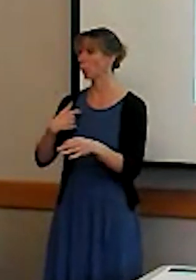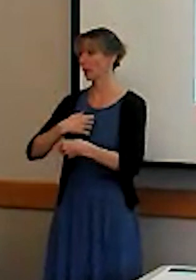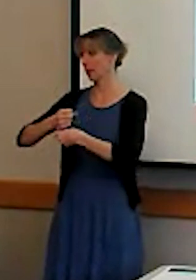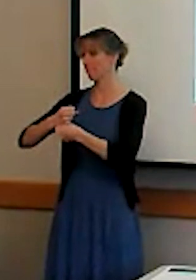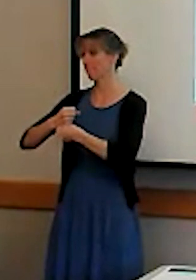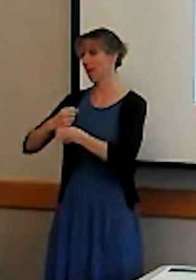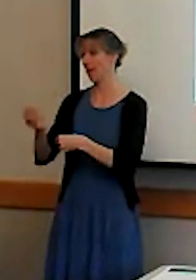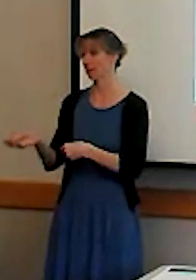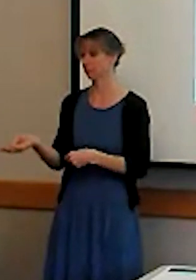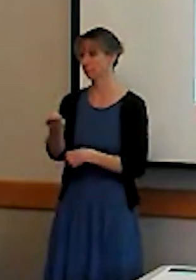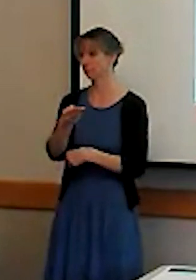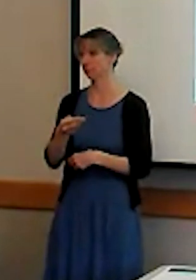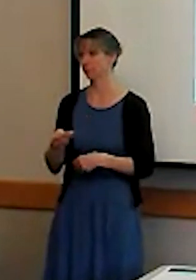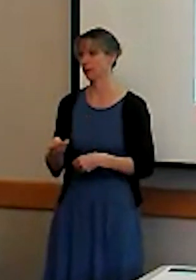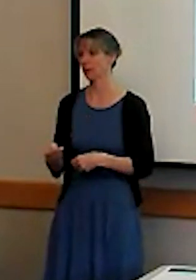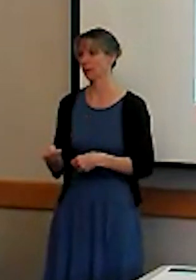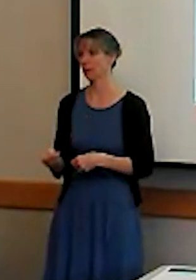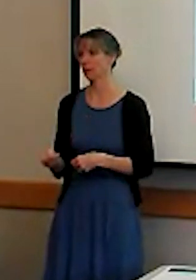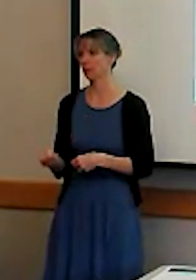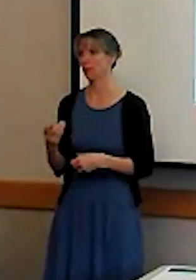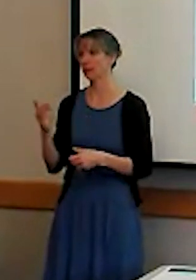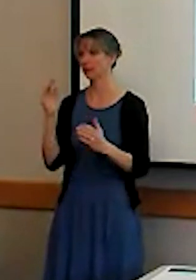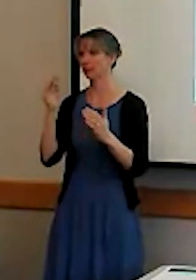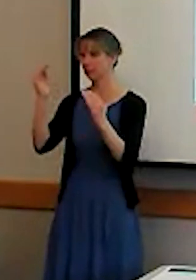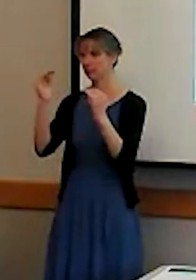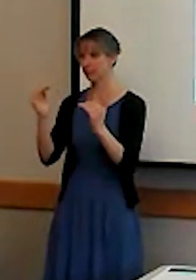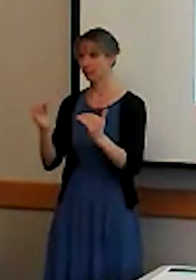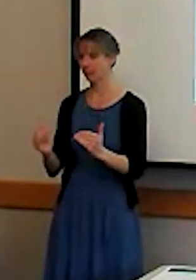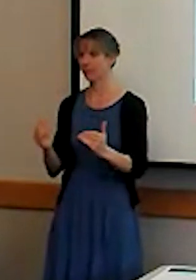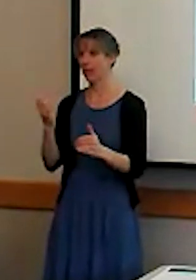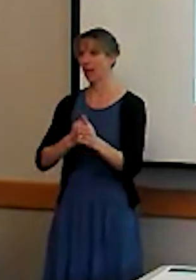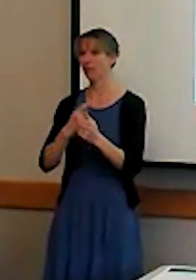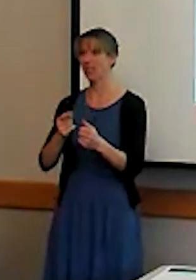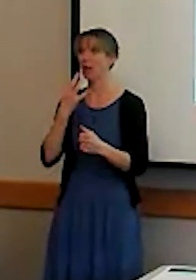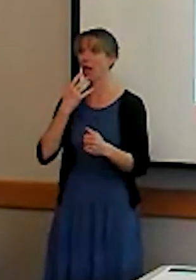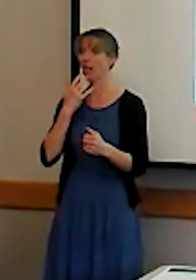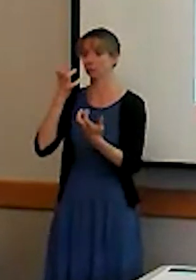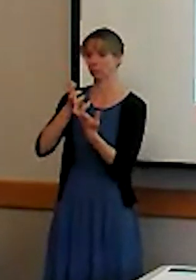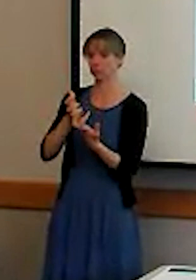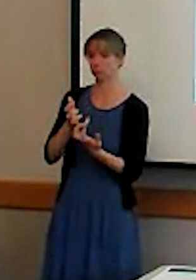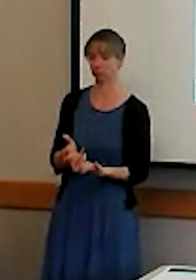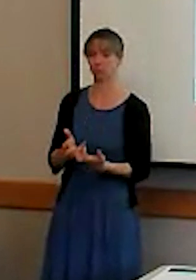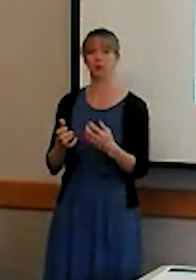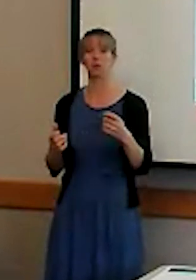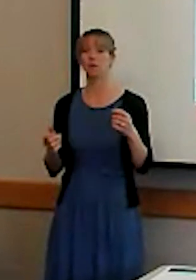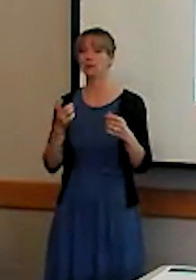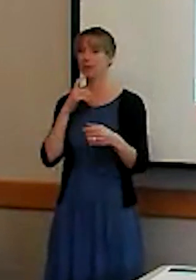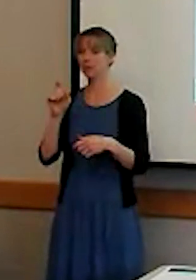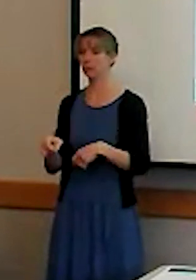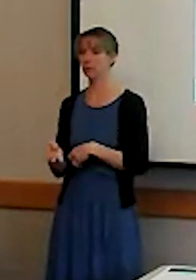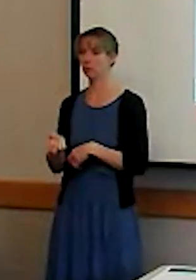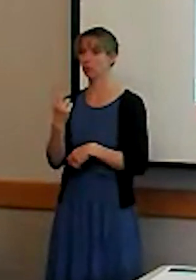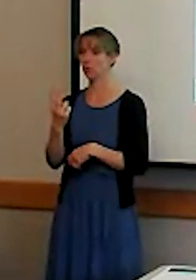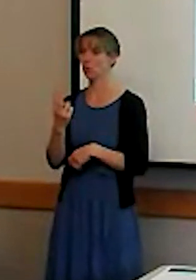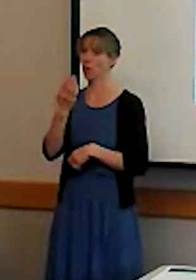made. But it goes through step by step and everything's color-coded. So it will say you need